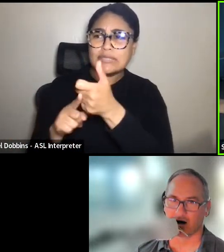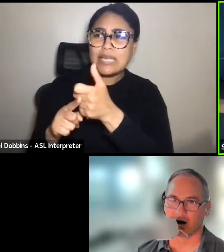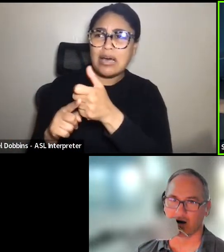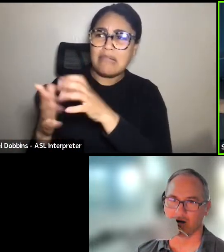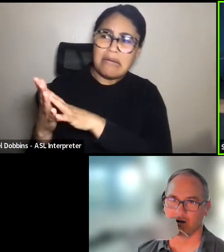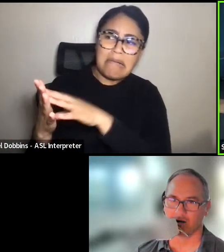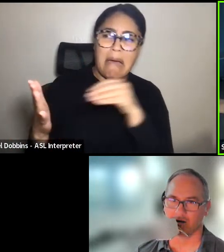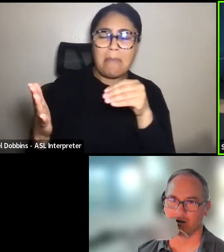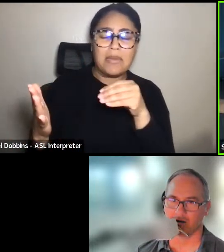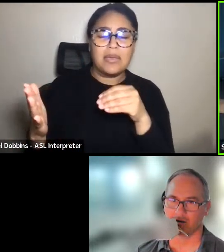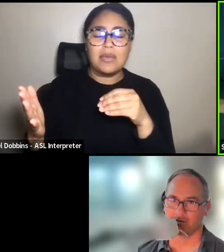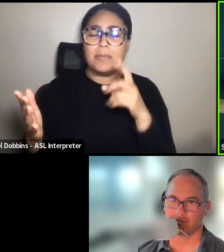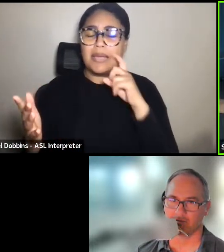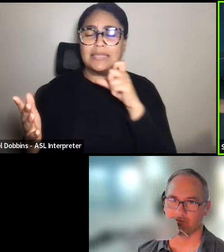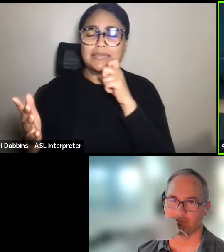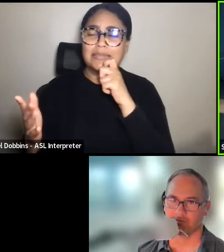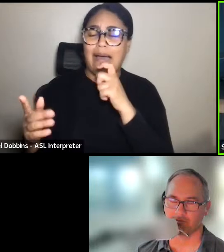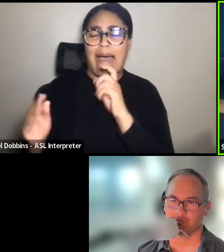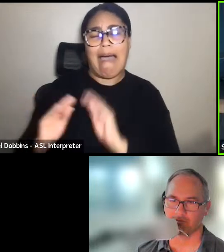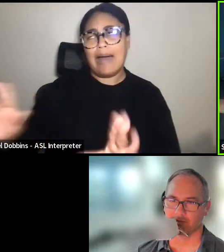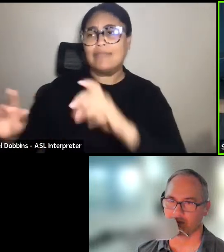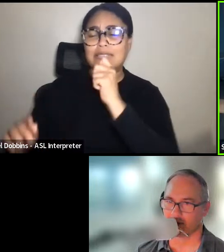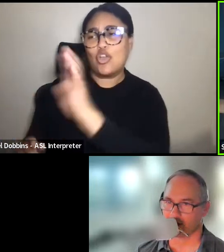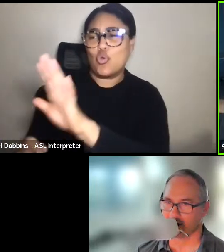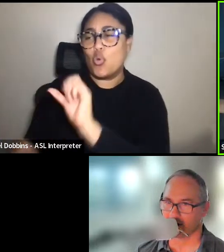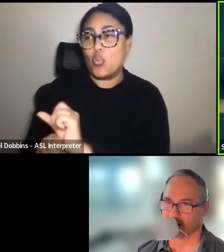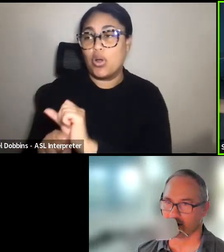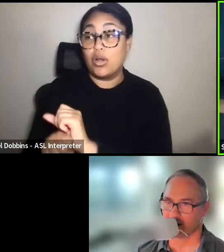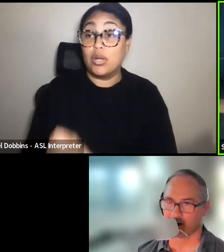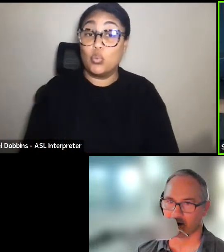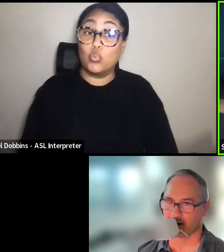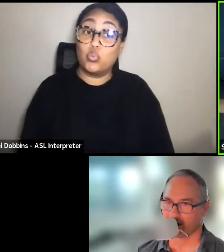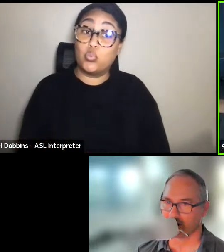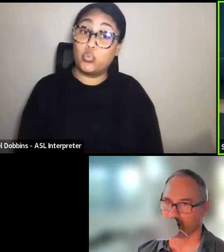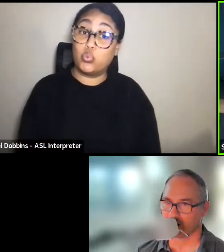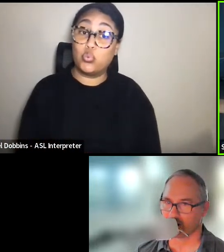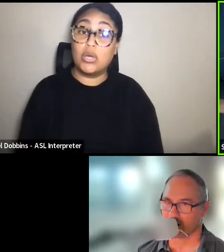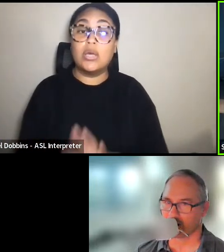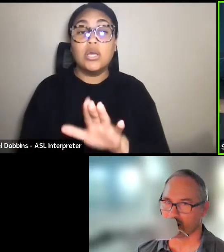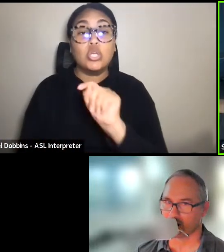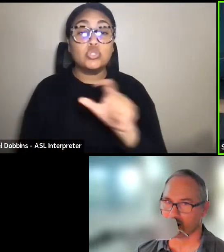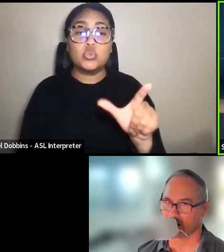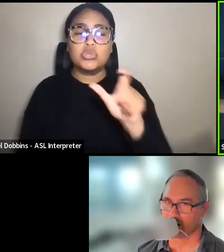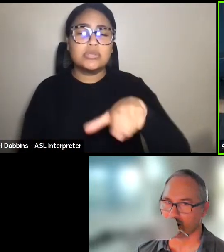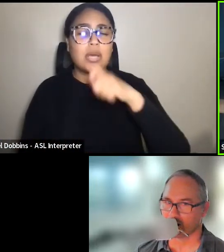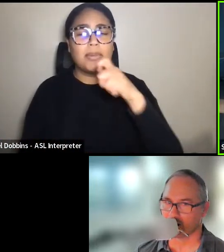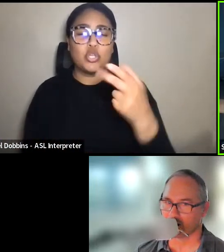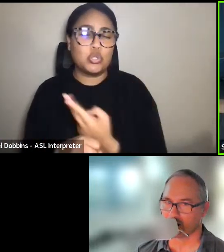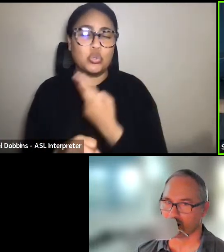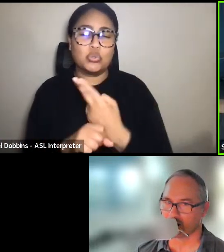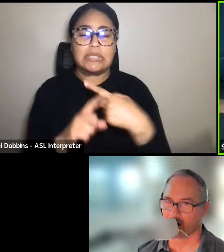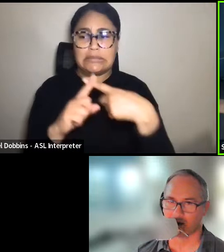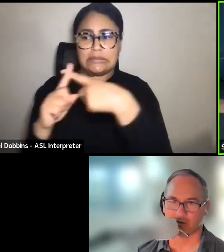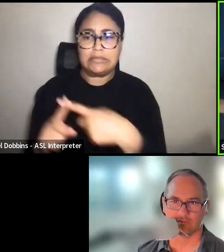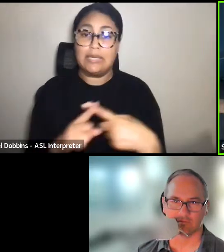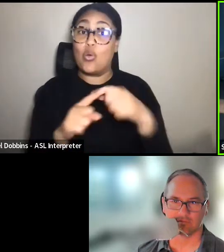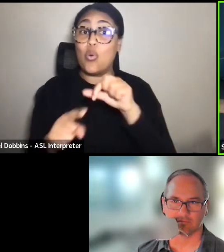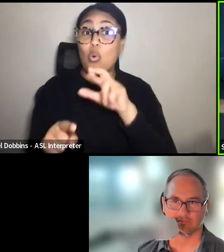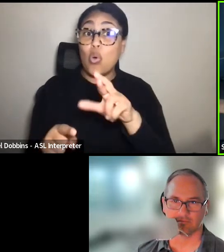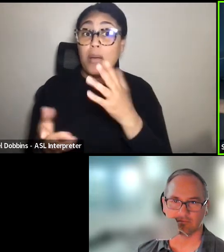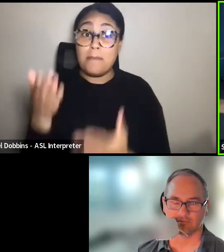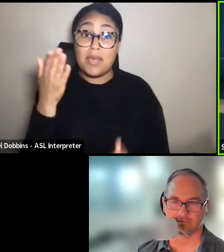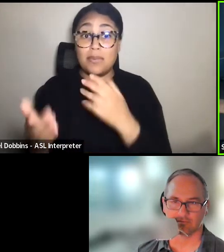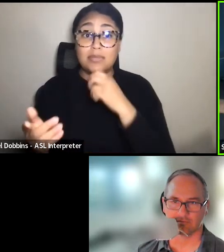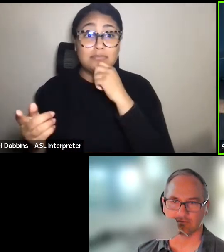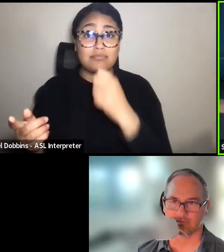work. We need to be like not letting, I think, those tools they should not be detecting, or frankly, maybe we don't